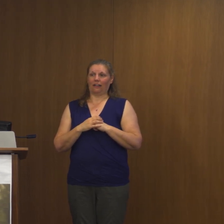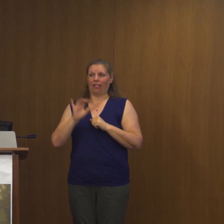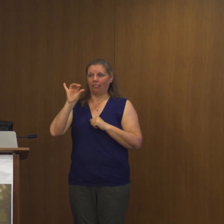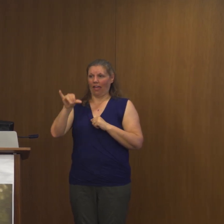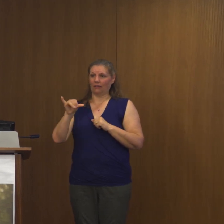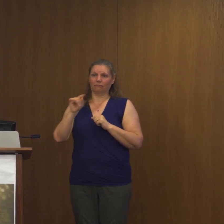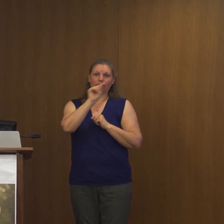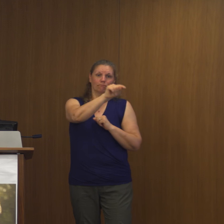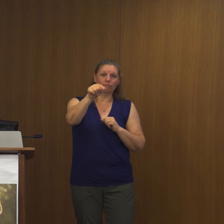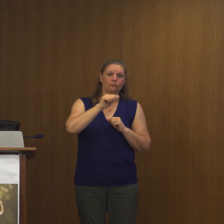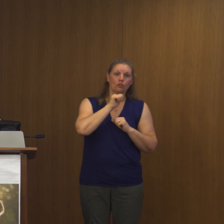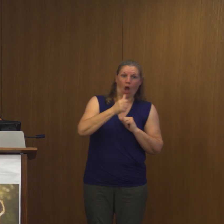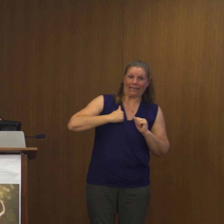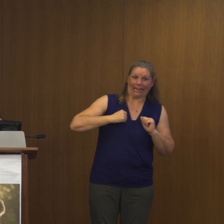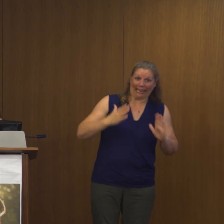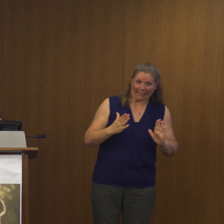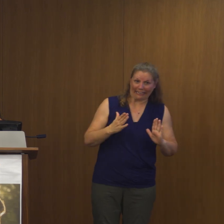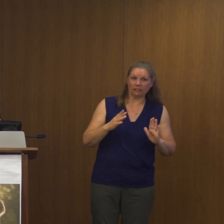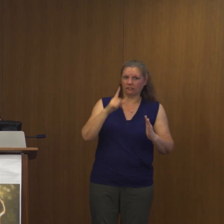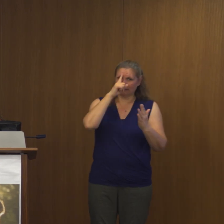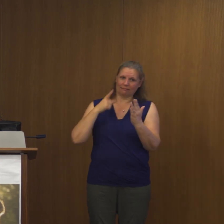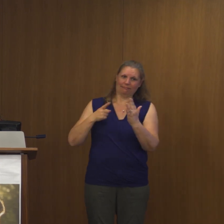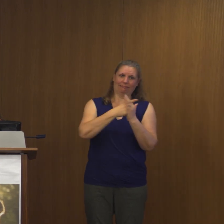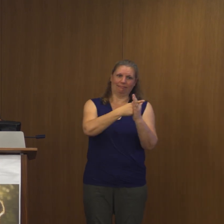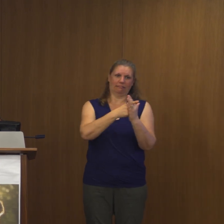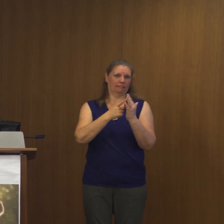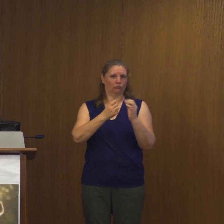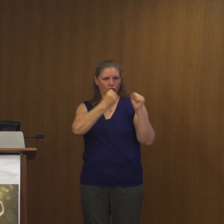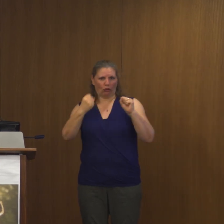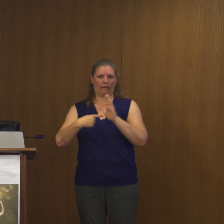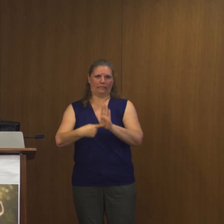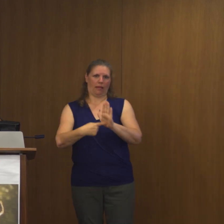who are around the room a little bit of the examples and